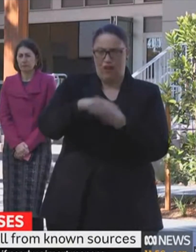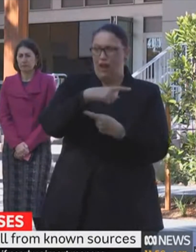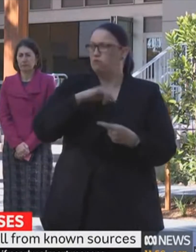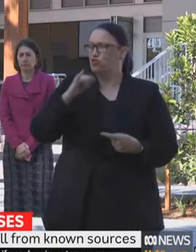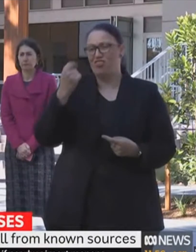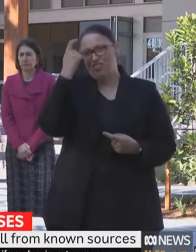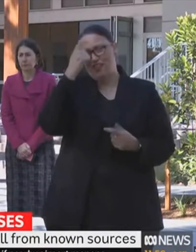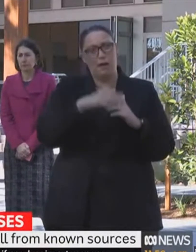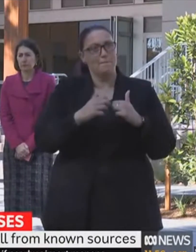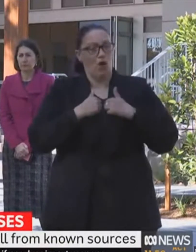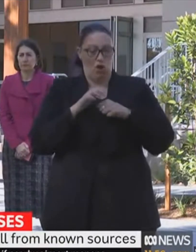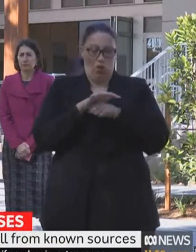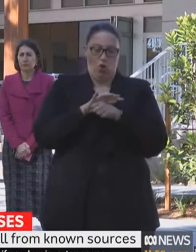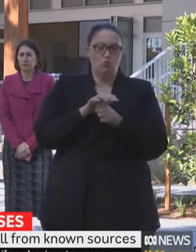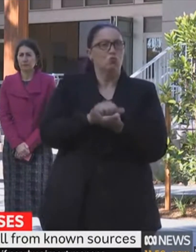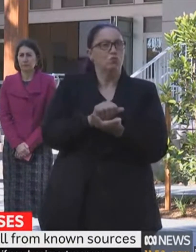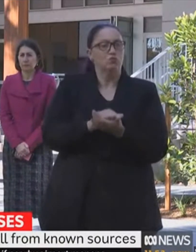I'm just reflecting on my local ones.